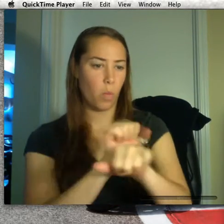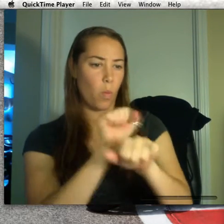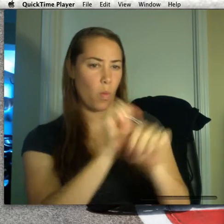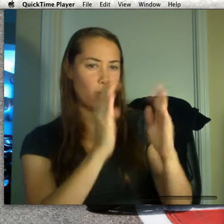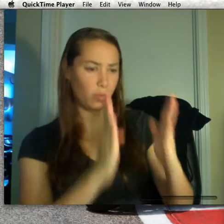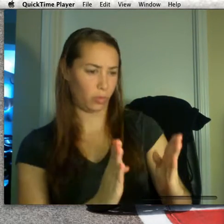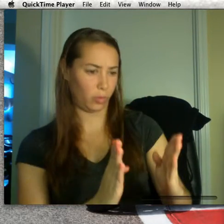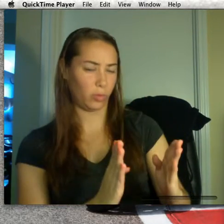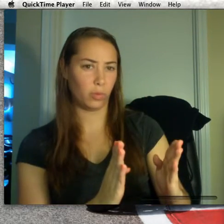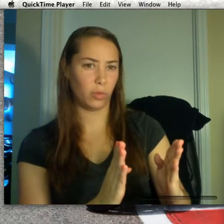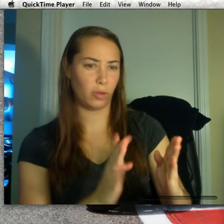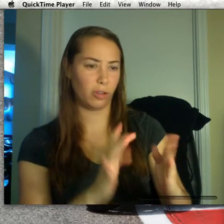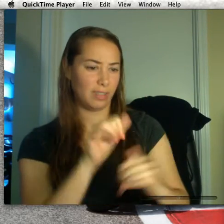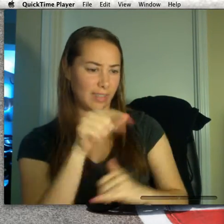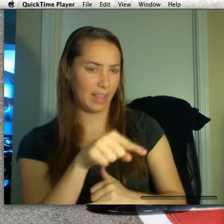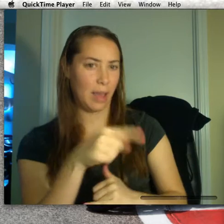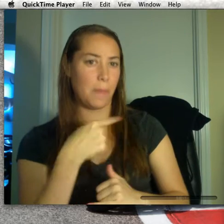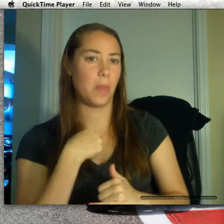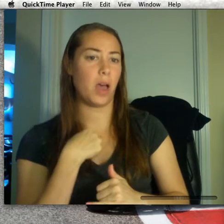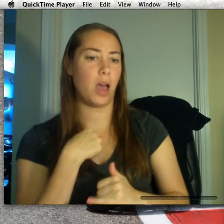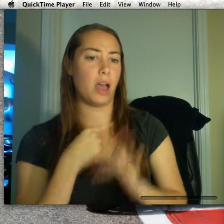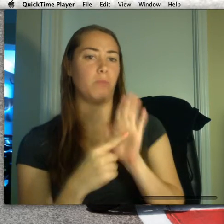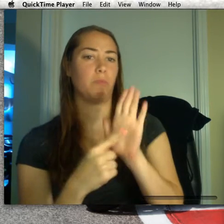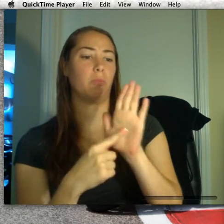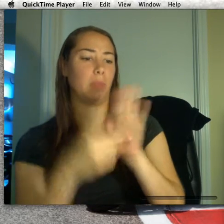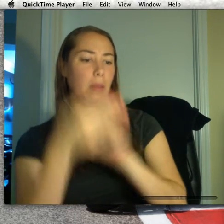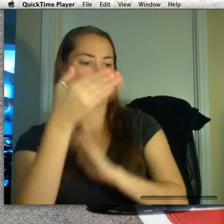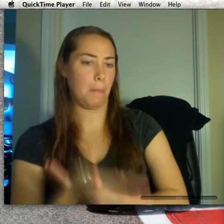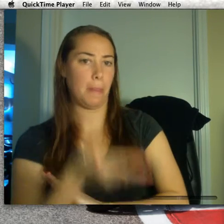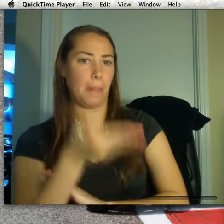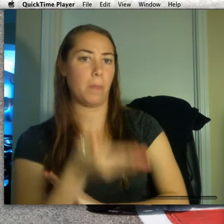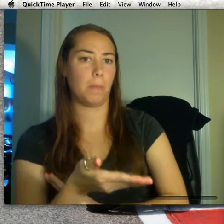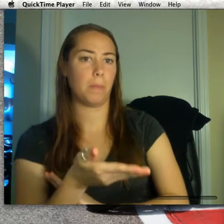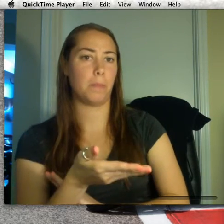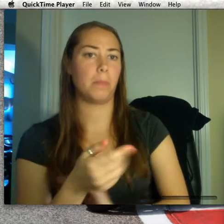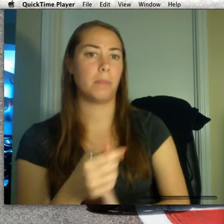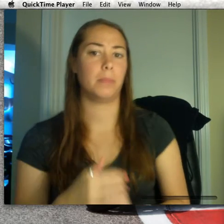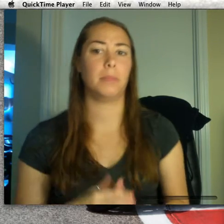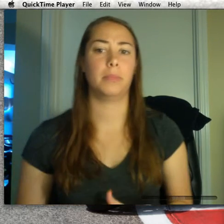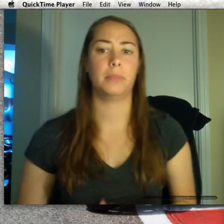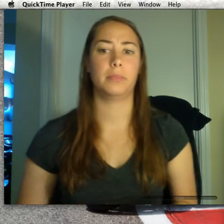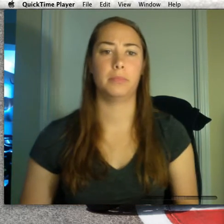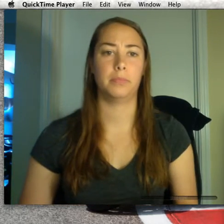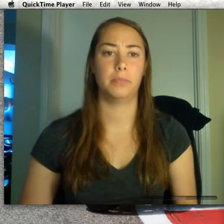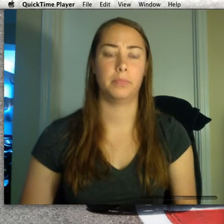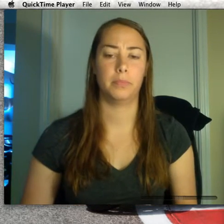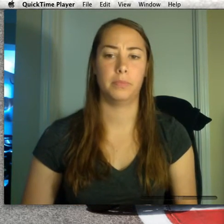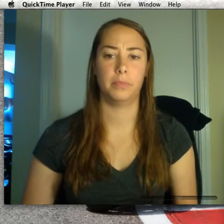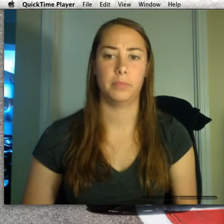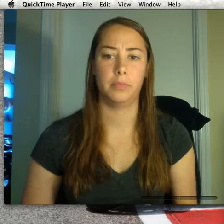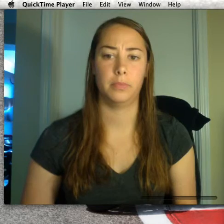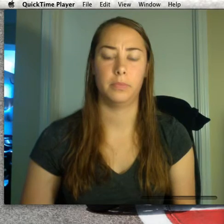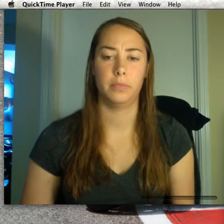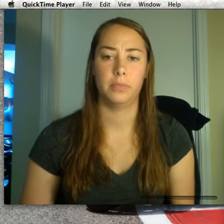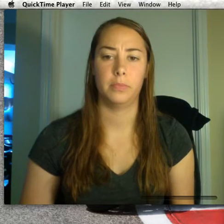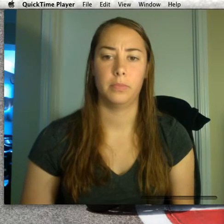dream. All of us fit under one big tent, and none are in the